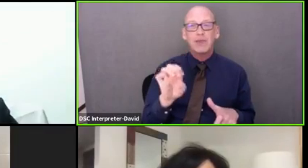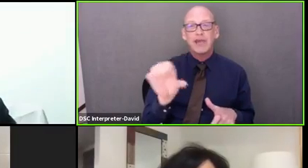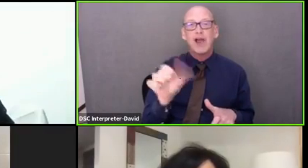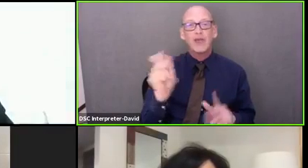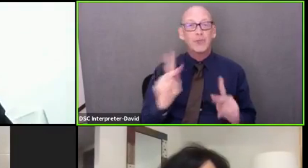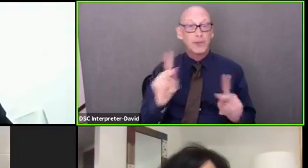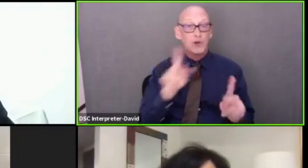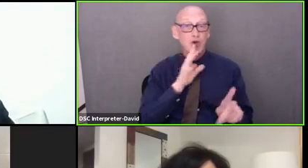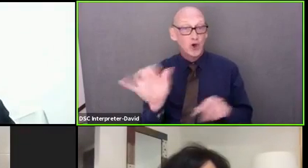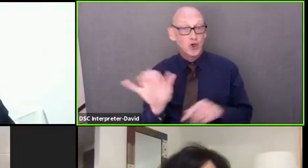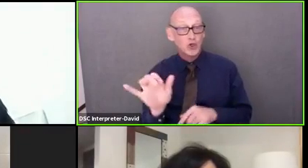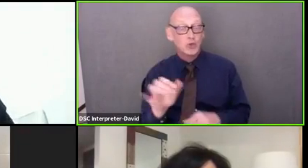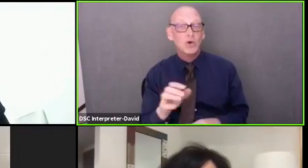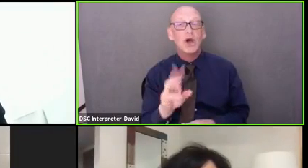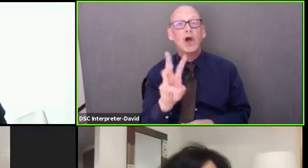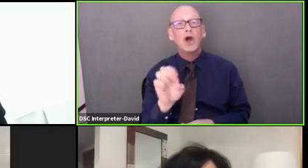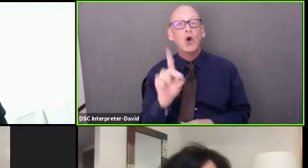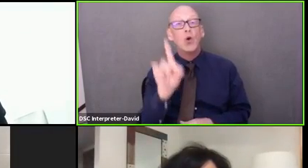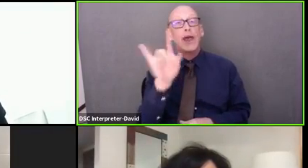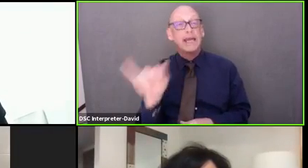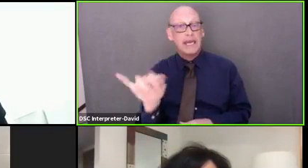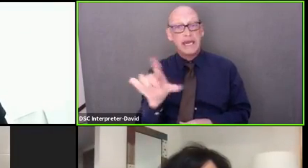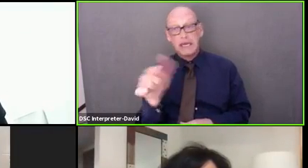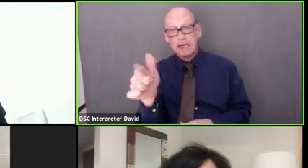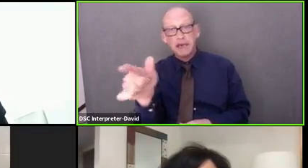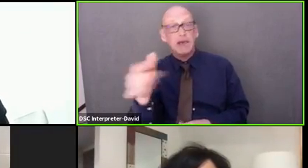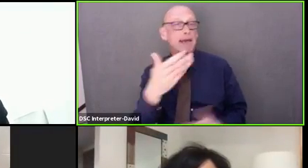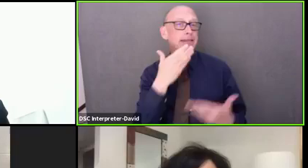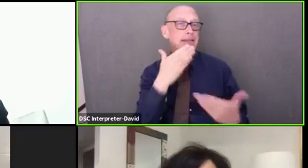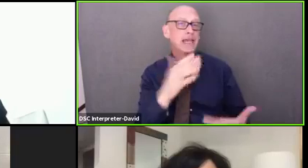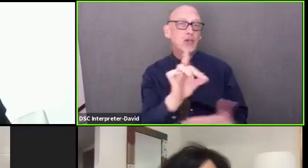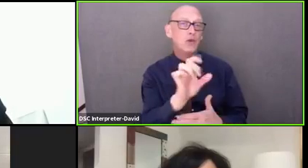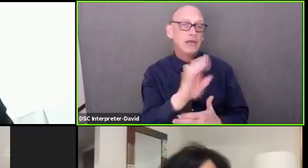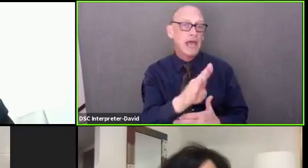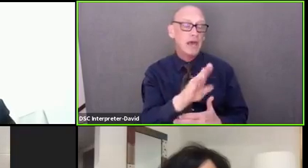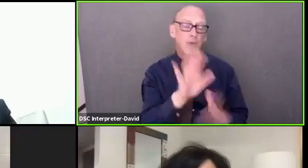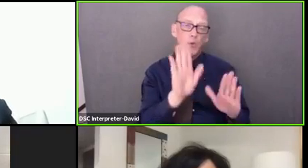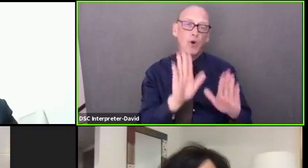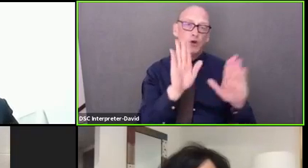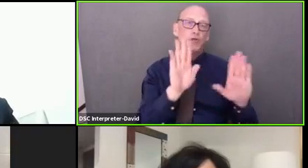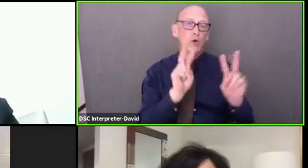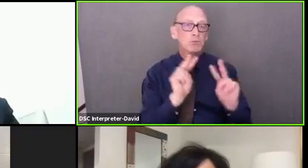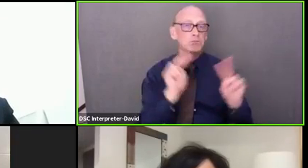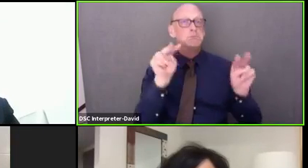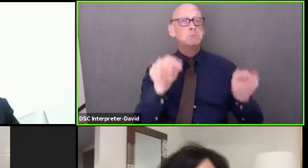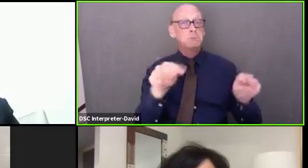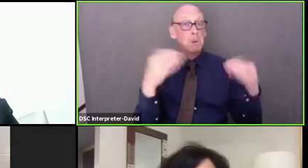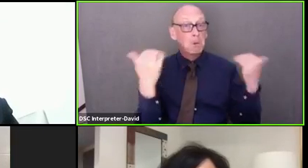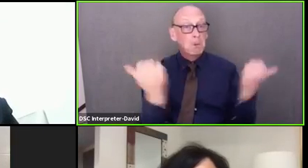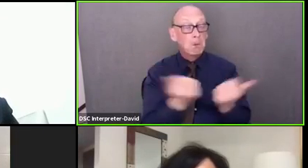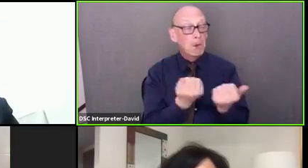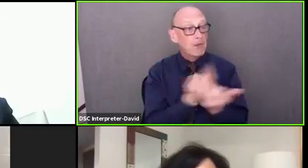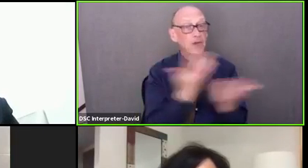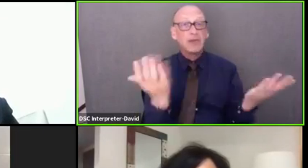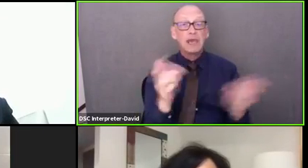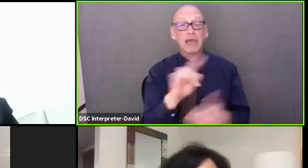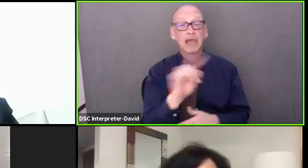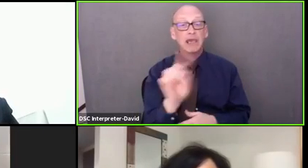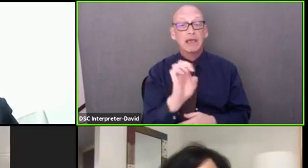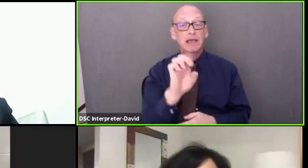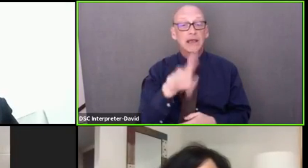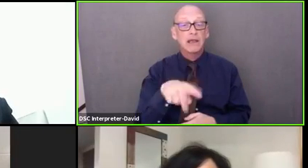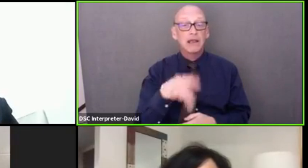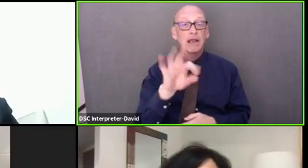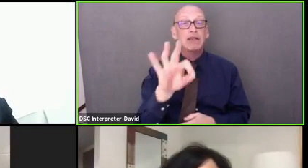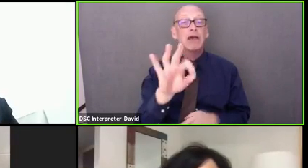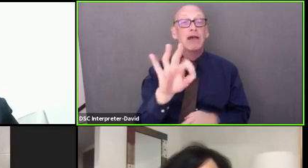Absolutely. Thank you, Deb. That's great, and a wonderful overview of all the things that Zeph is doing. I want to